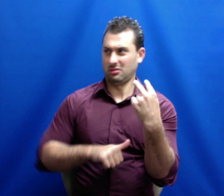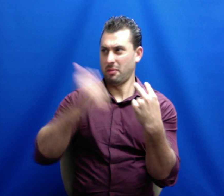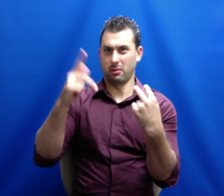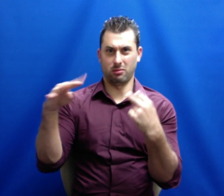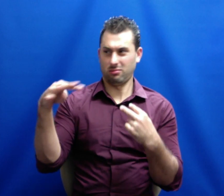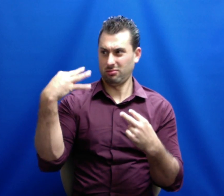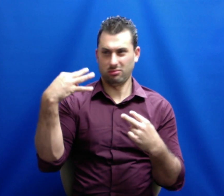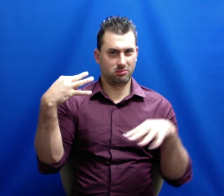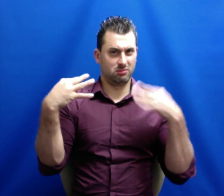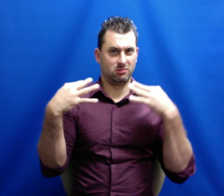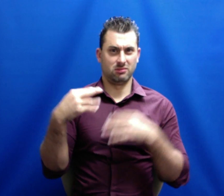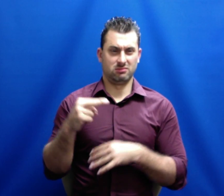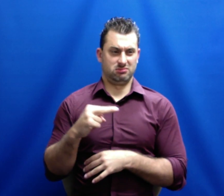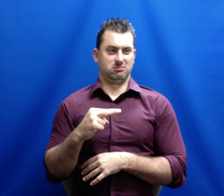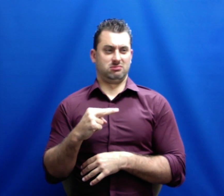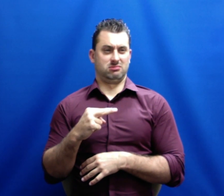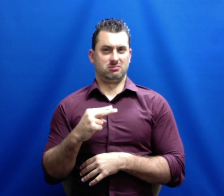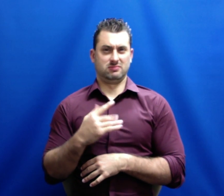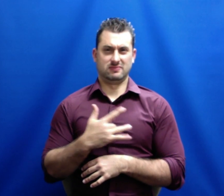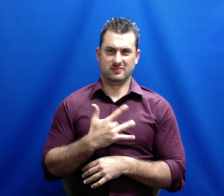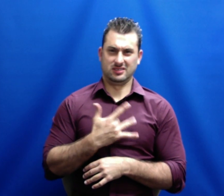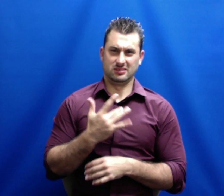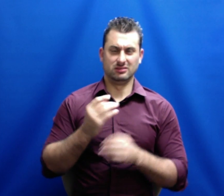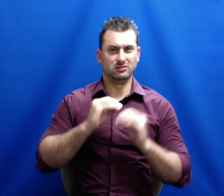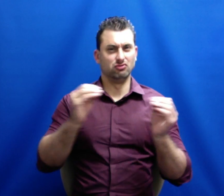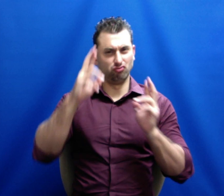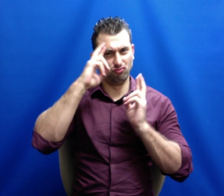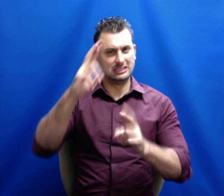him, puzzled and disrespectfully.